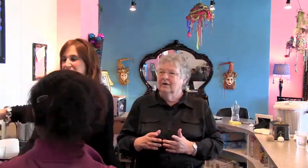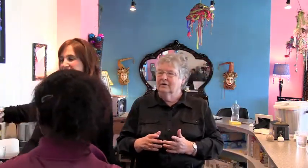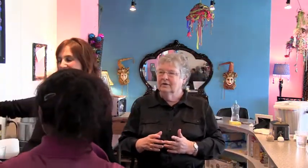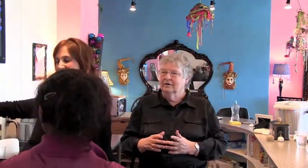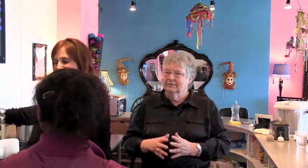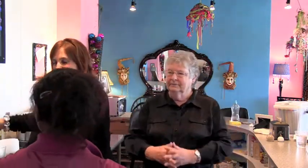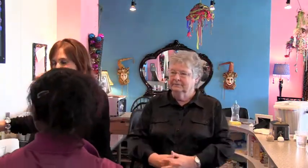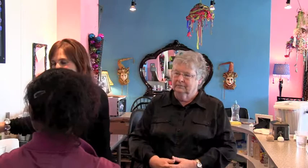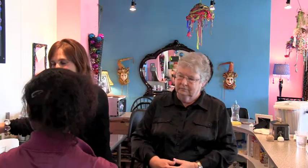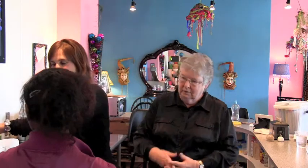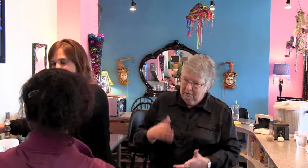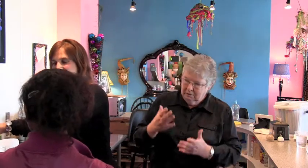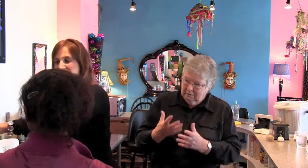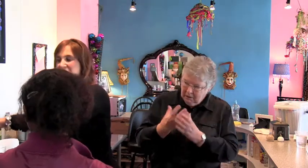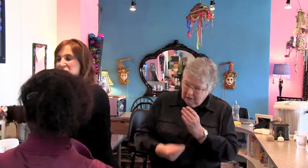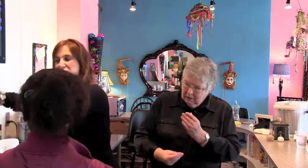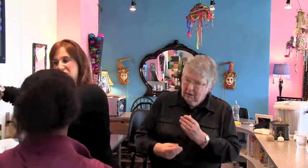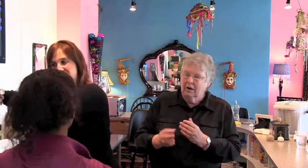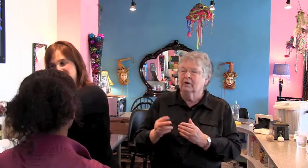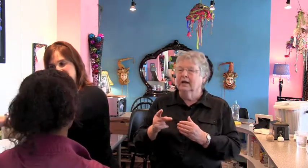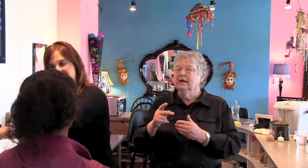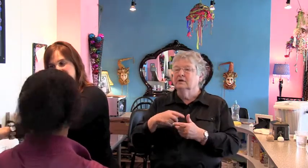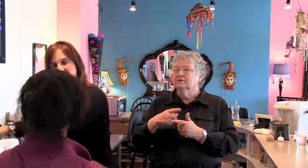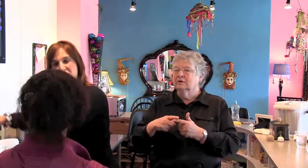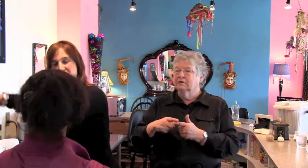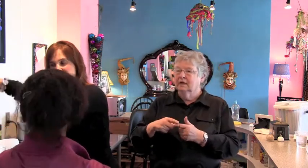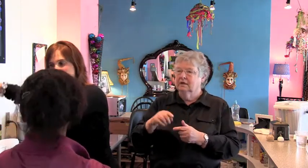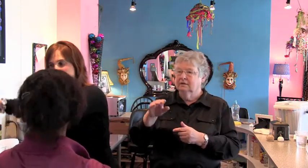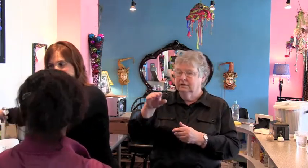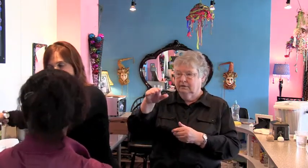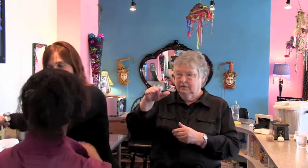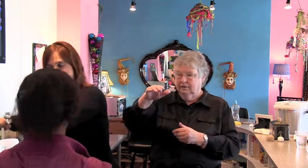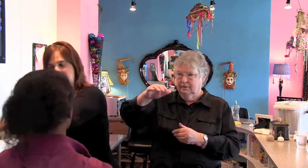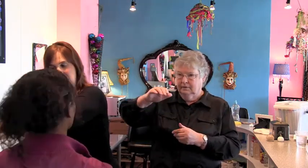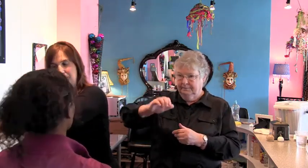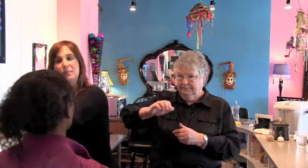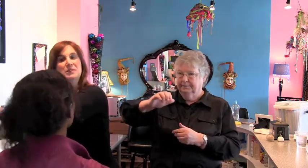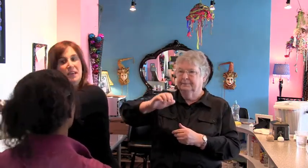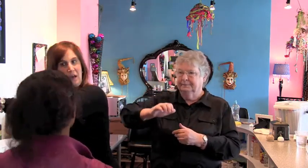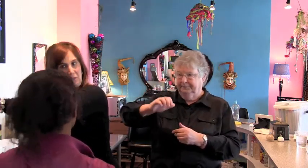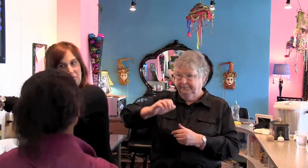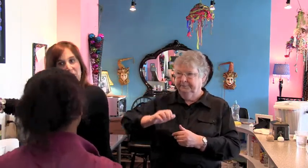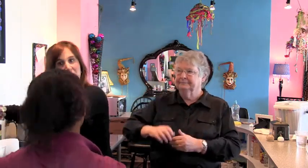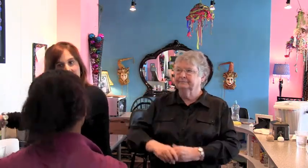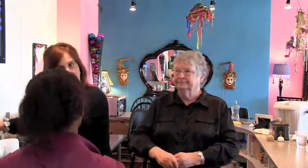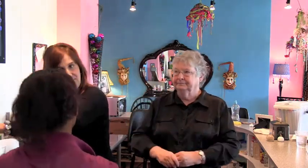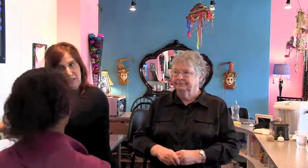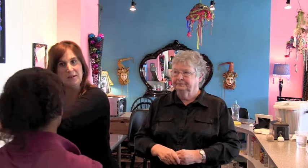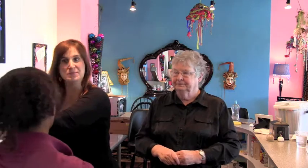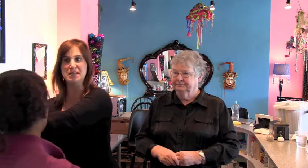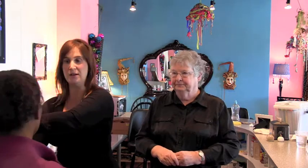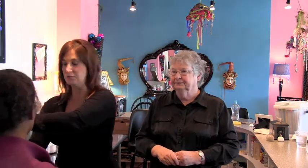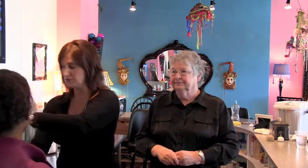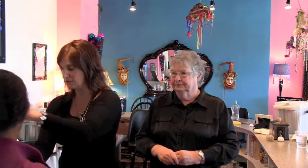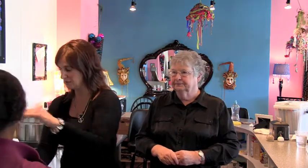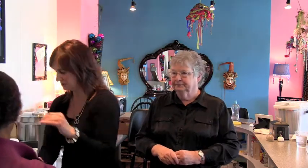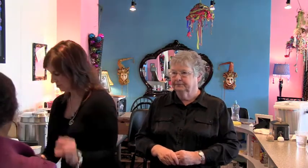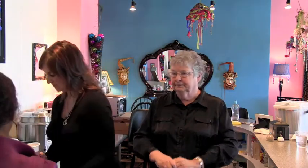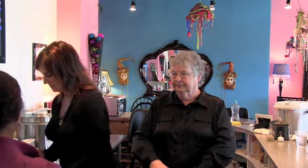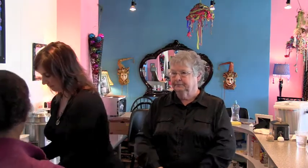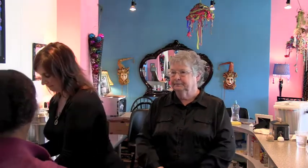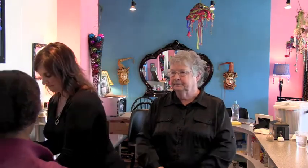Oh. So then you just use this by pumping it up and down. The coffee comes